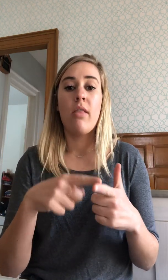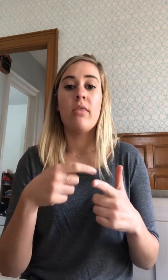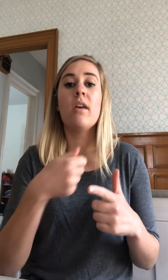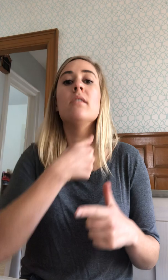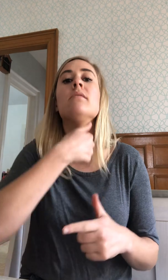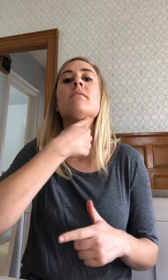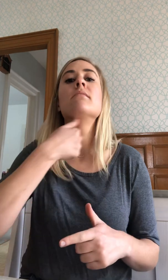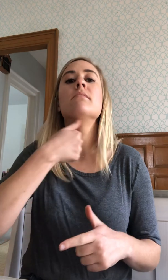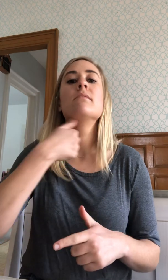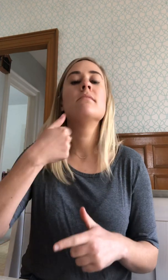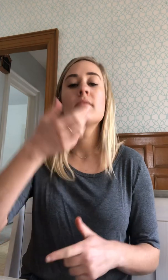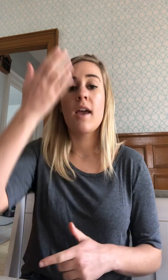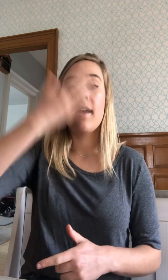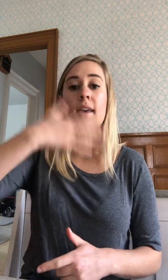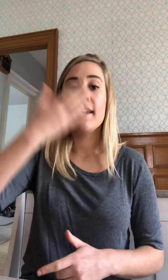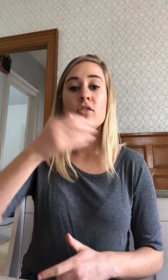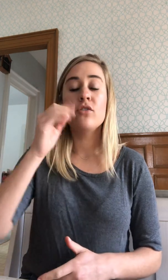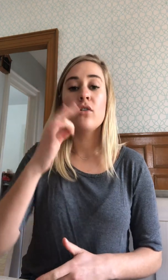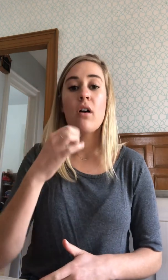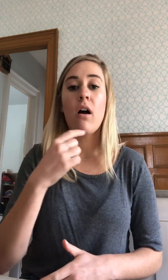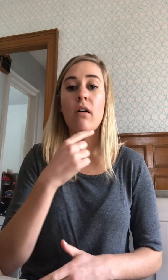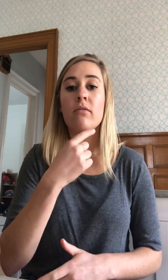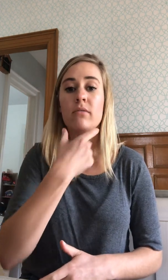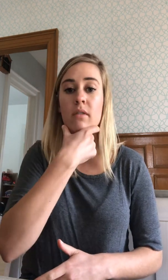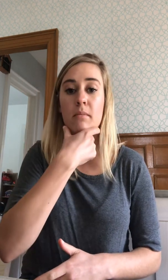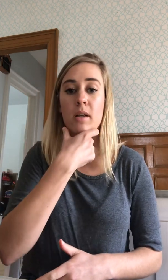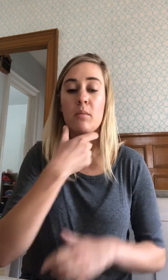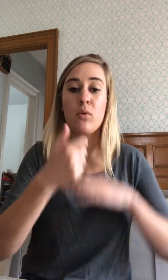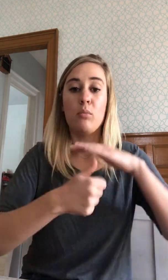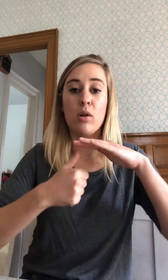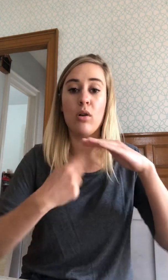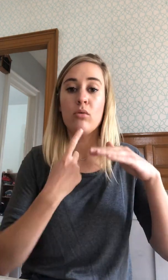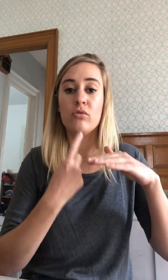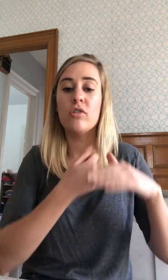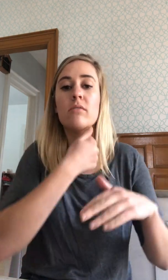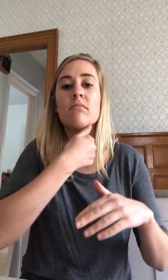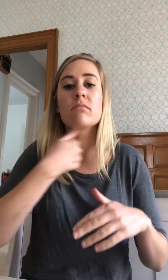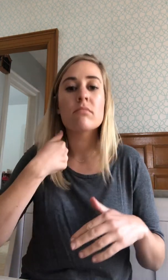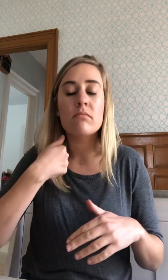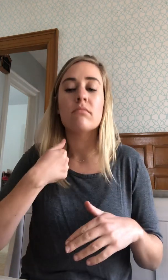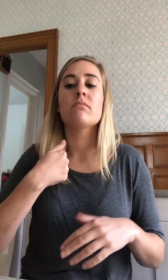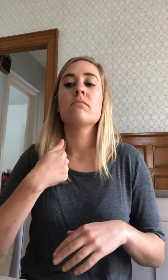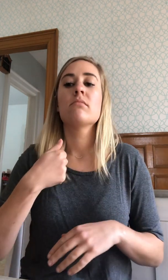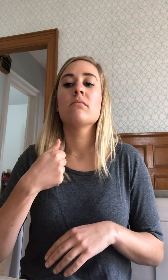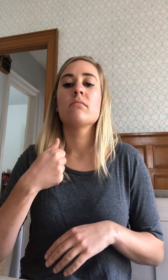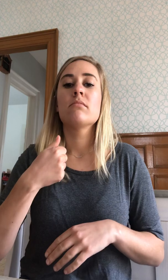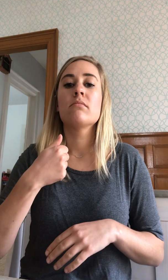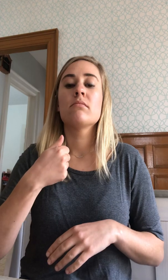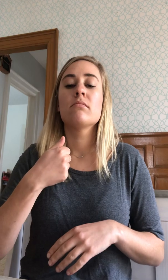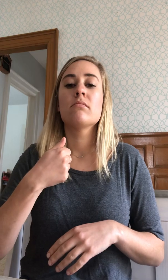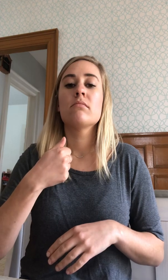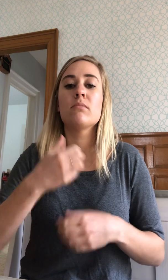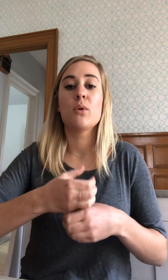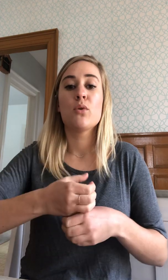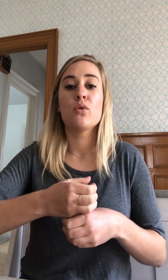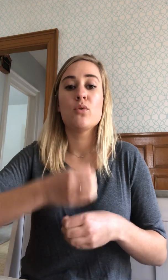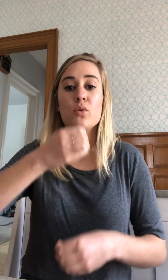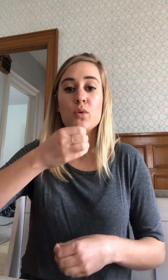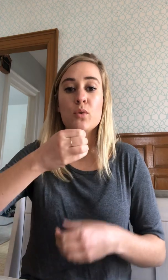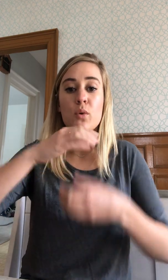mandible, below the chin, take the end of the tube off, put an instrument